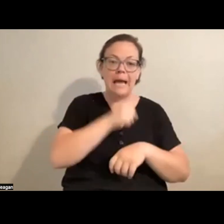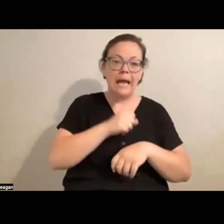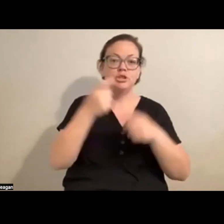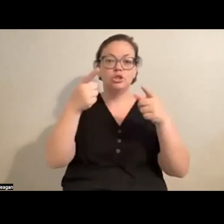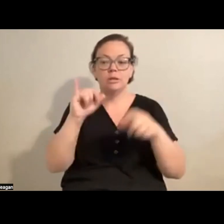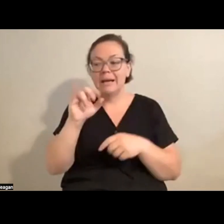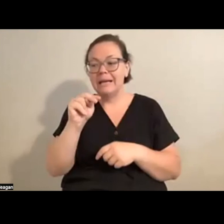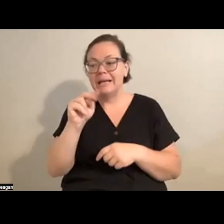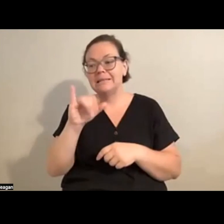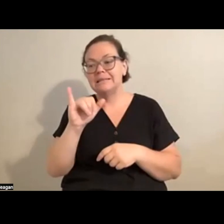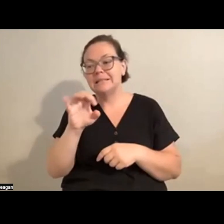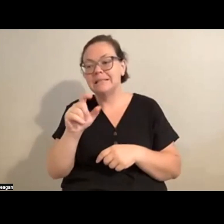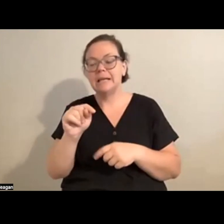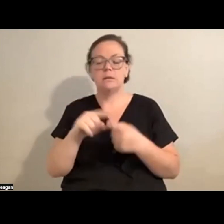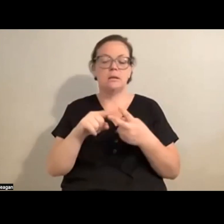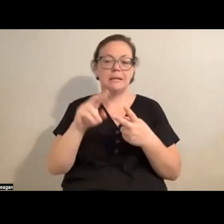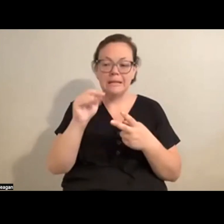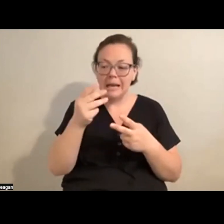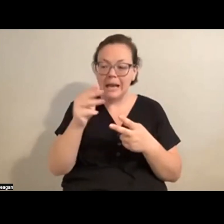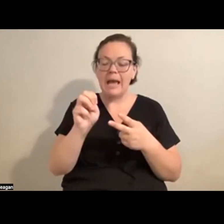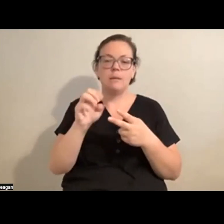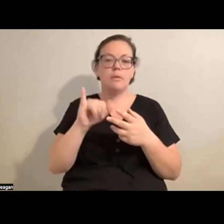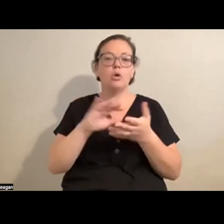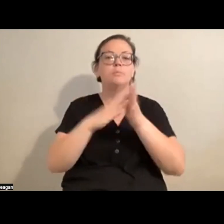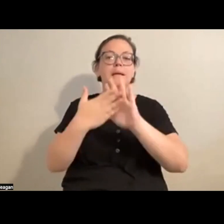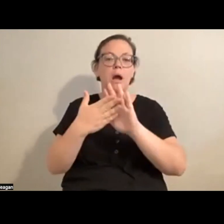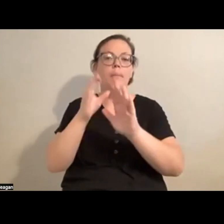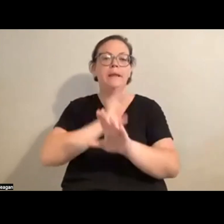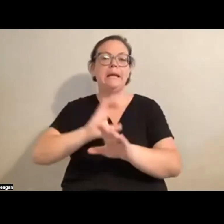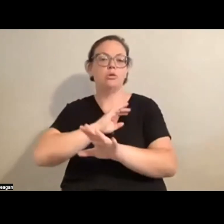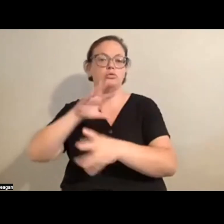name, like those then become the characters.